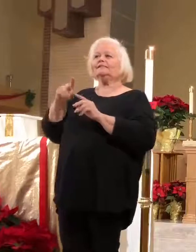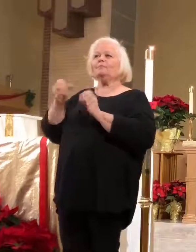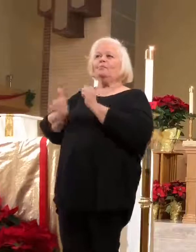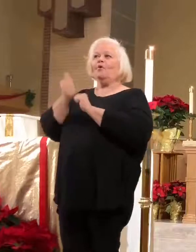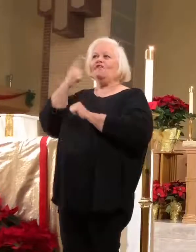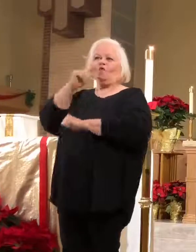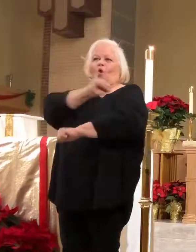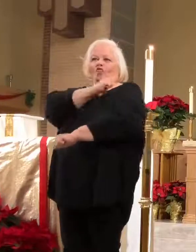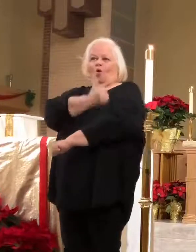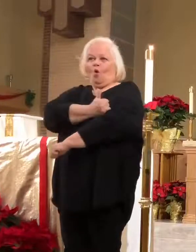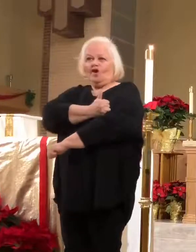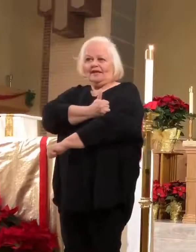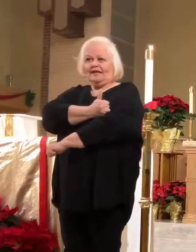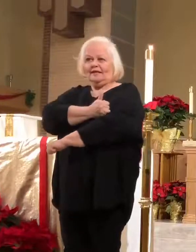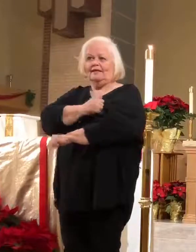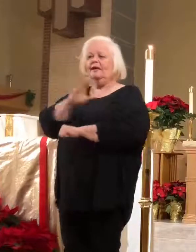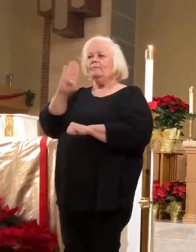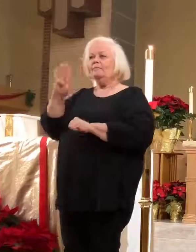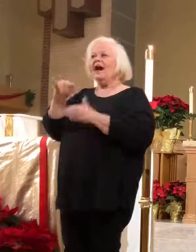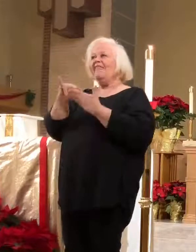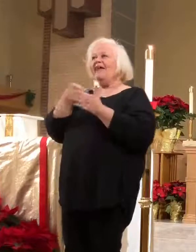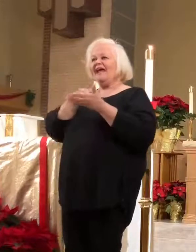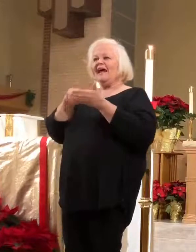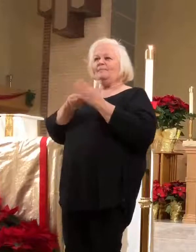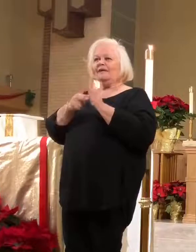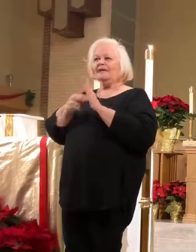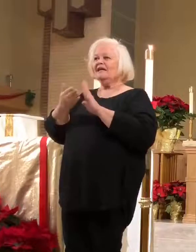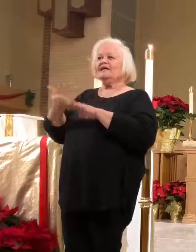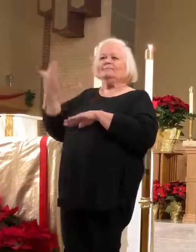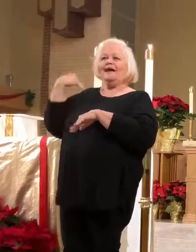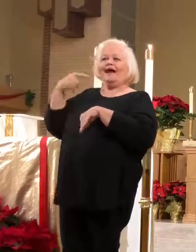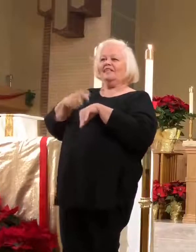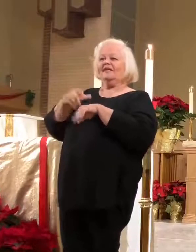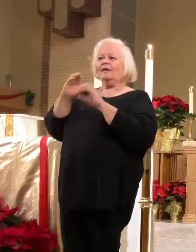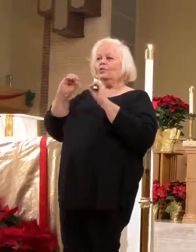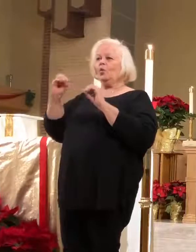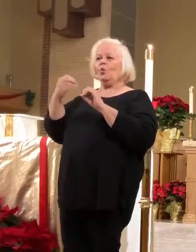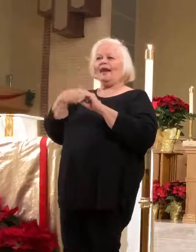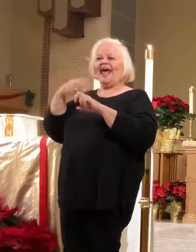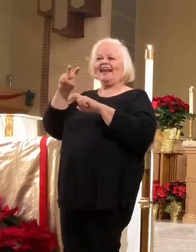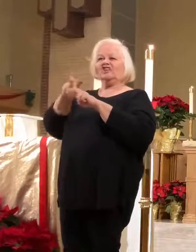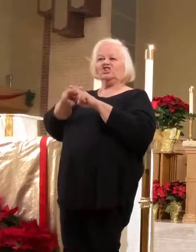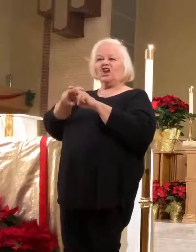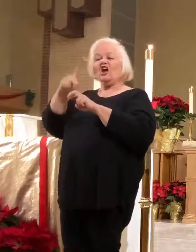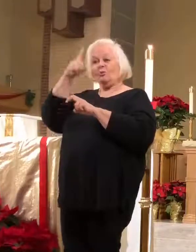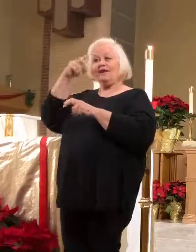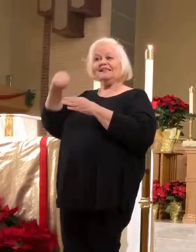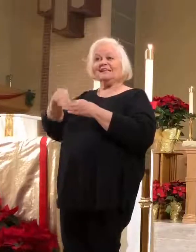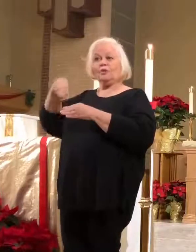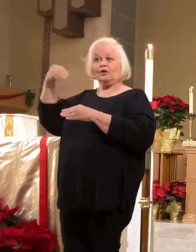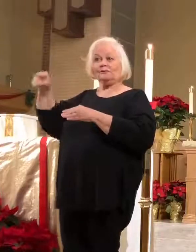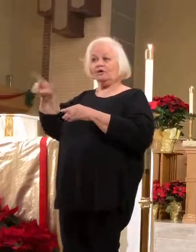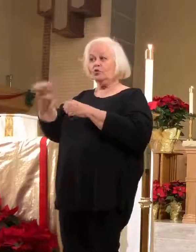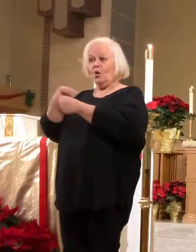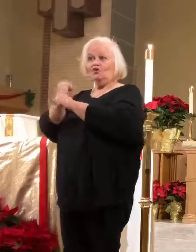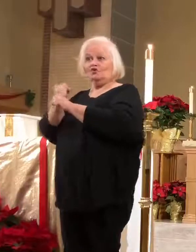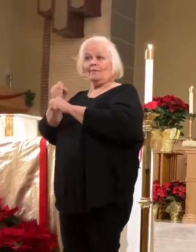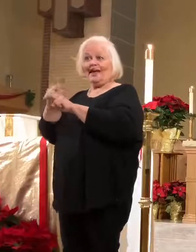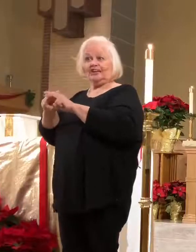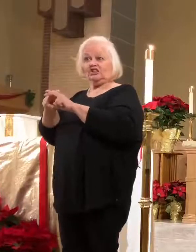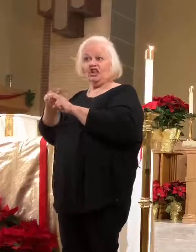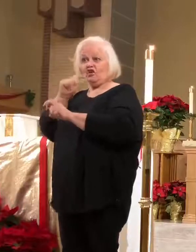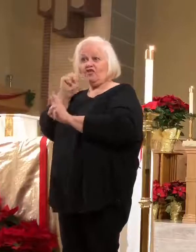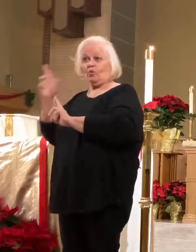posture. By that I mean, back in the day, nobody really had a chair because those were kind of expensive because you had to make them. They're not ready to